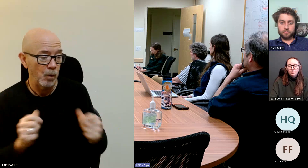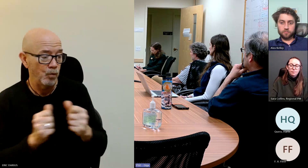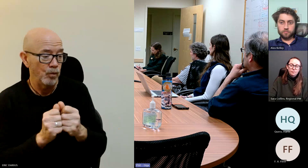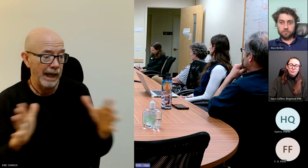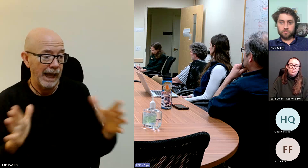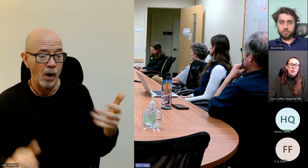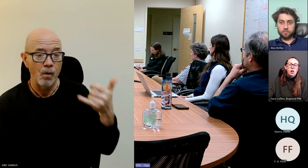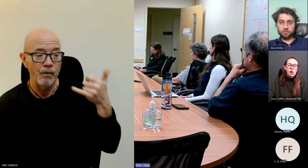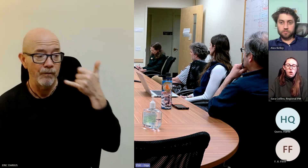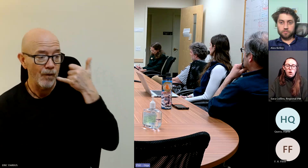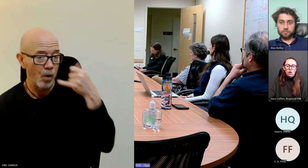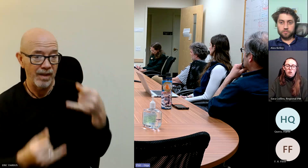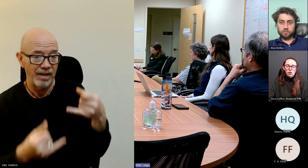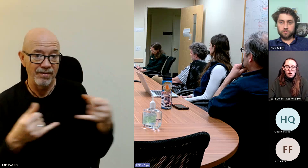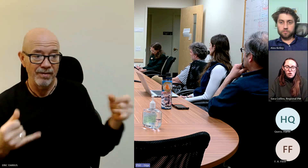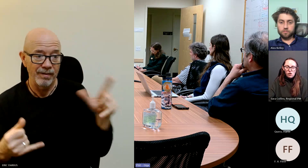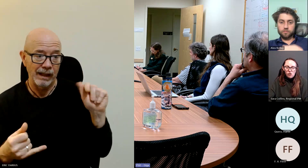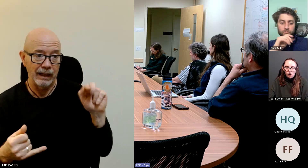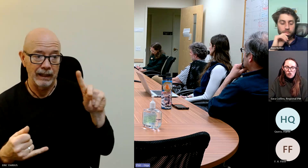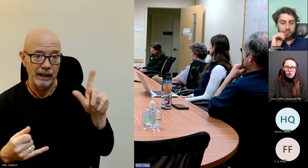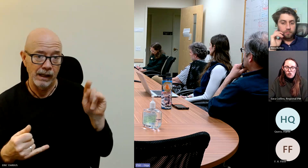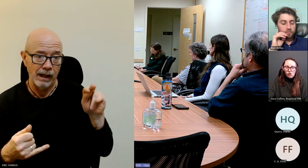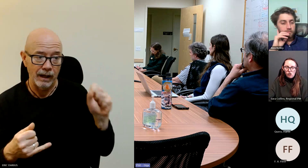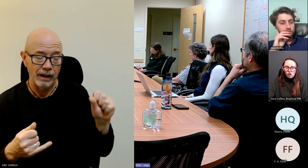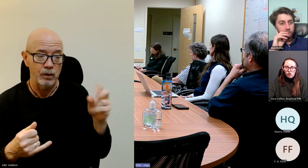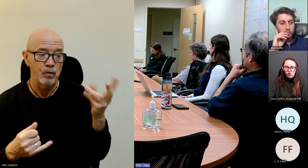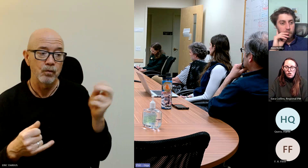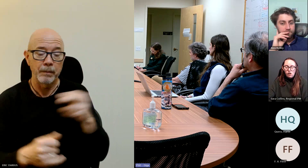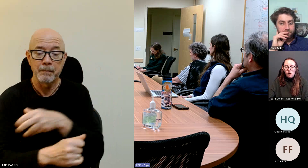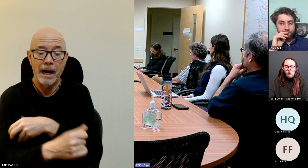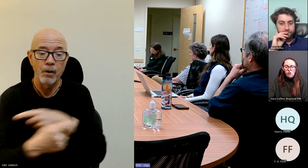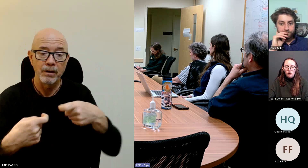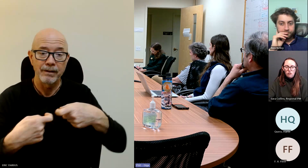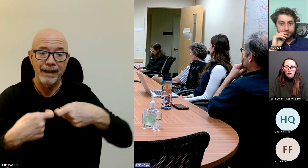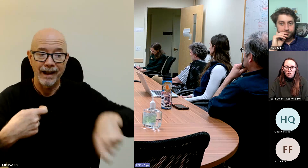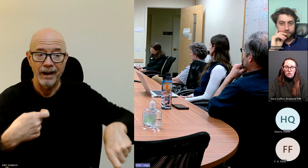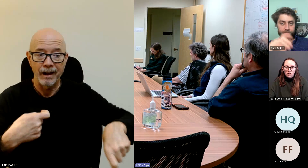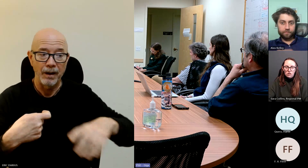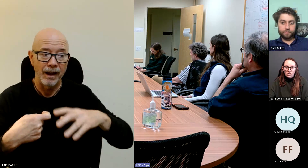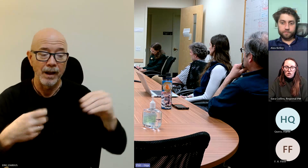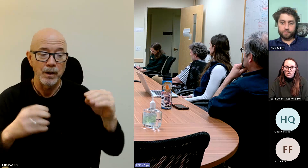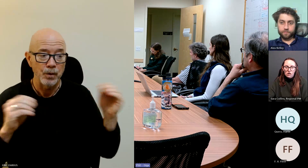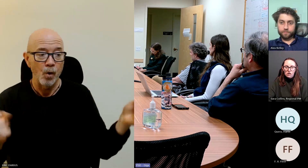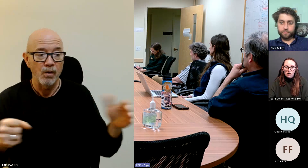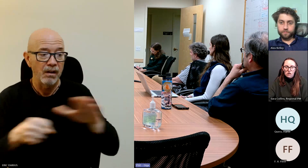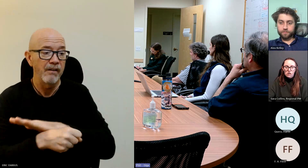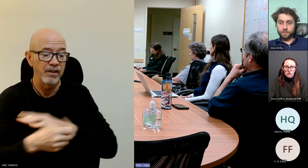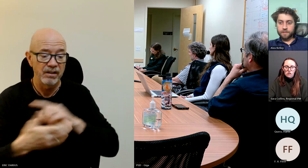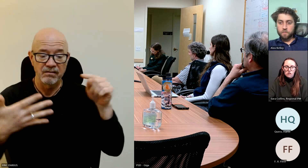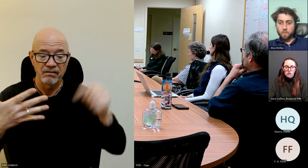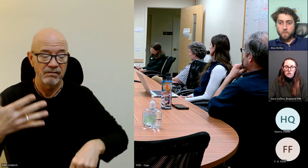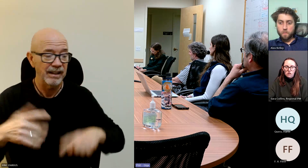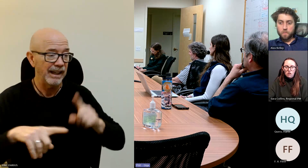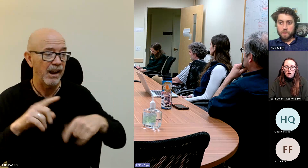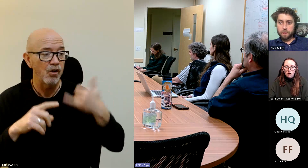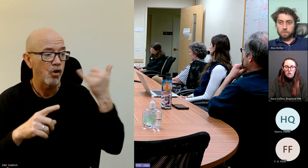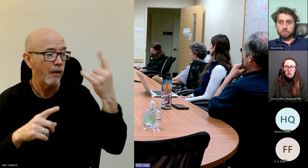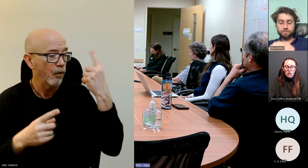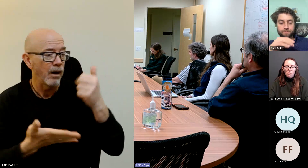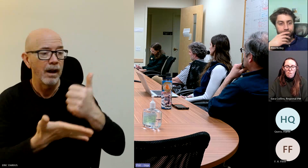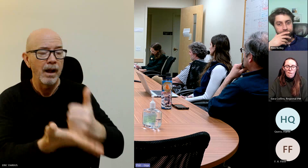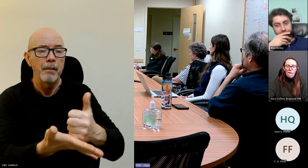power outages with only a fiber connection and possibly not even cell coverage without an ability to call for help. And